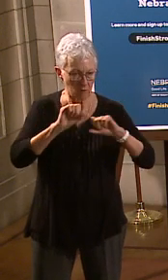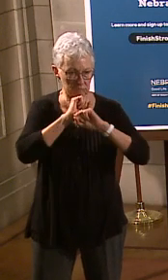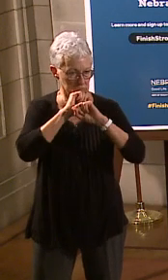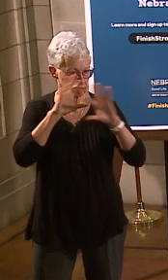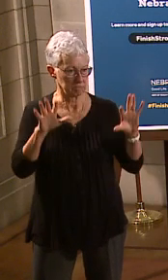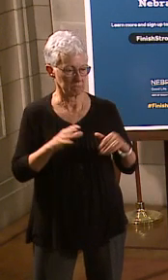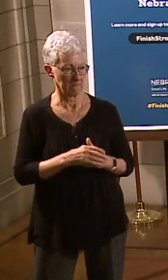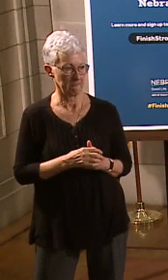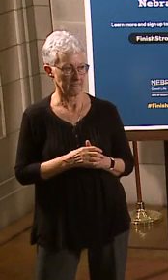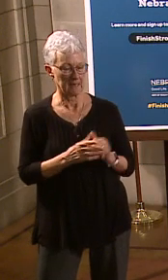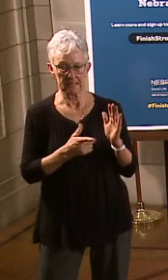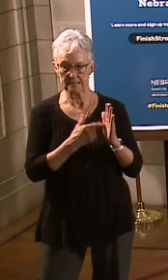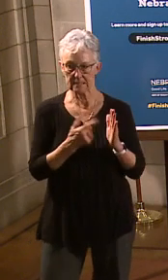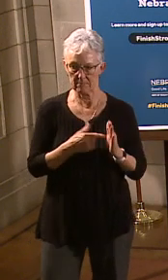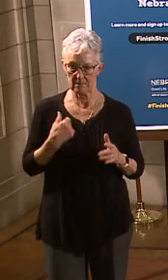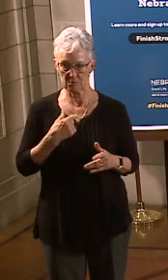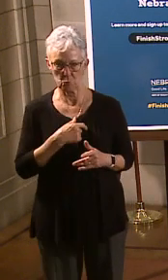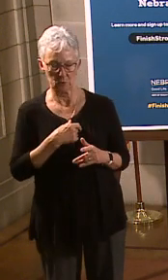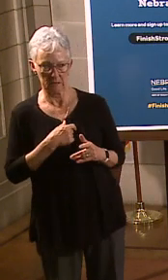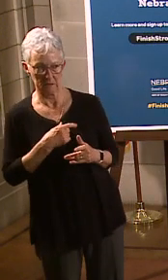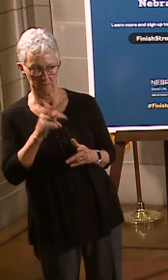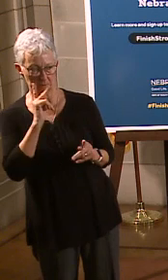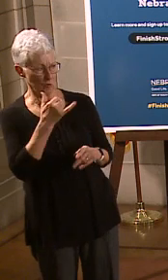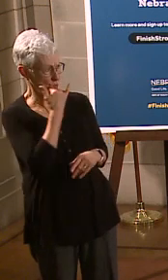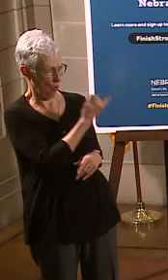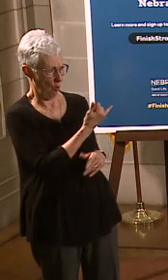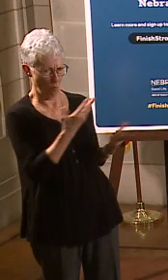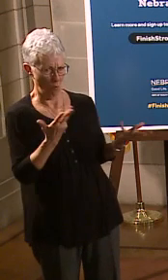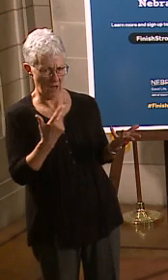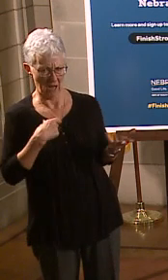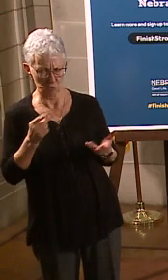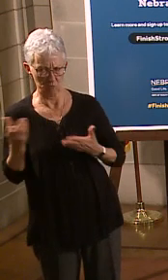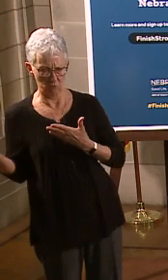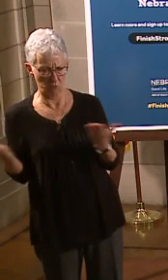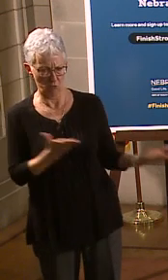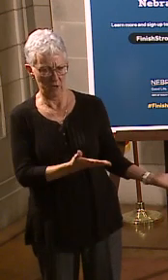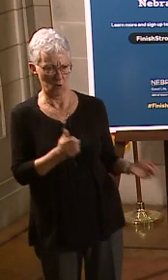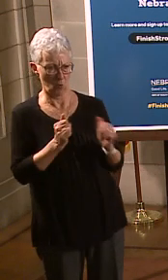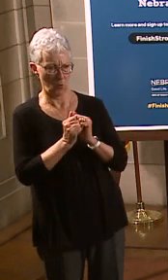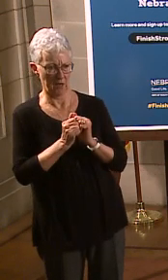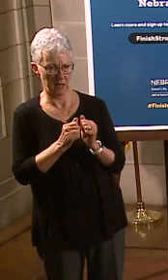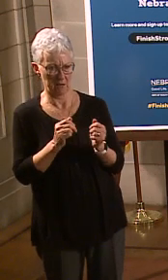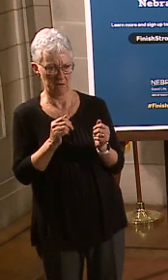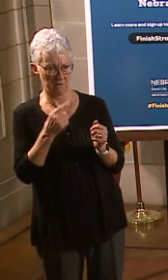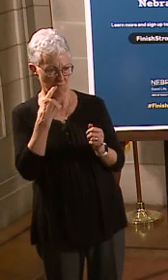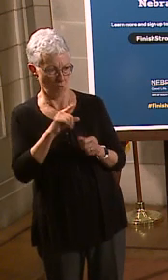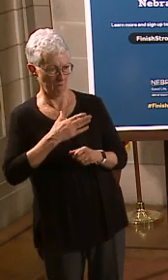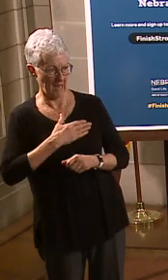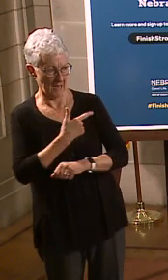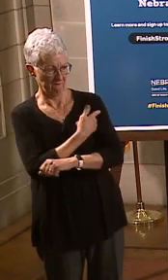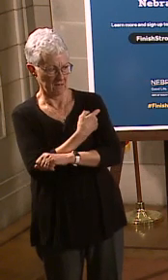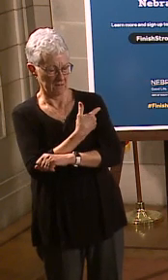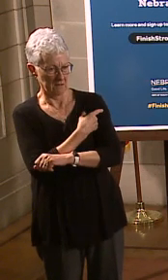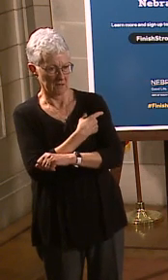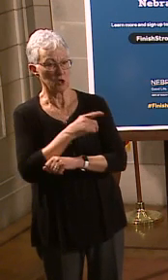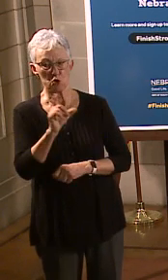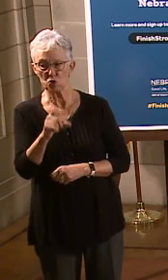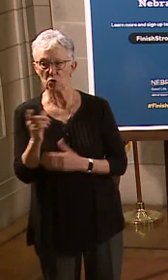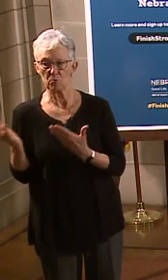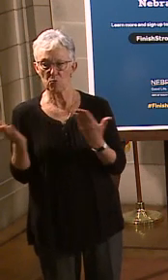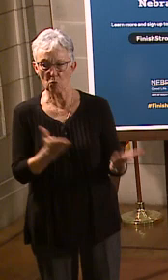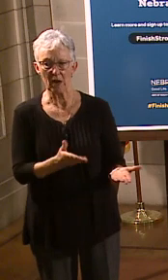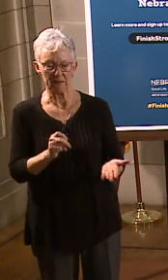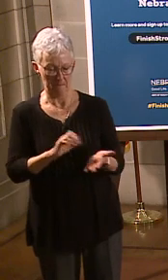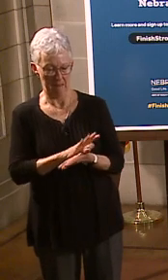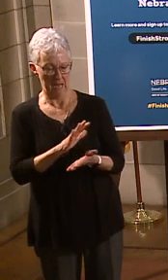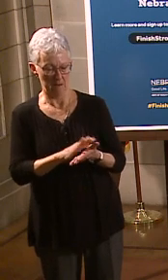that sometimes we get questions on what do I need to take to my vaccine appointment, and we tell them that may be the confirmation for your appointment, but that